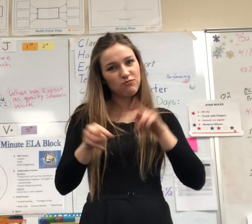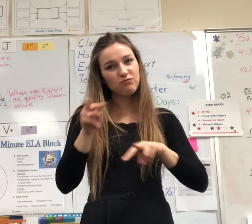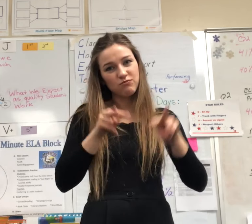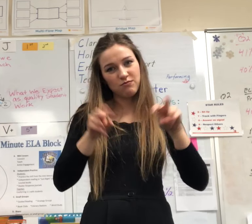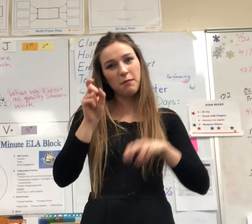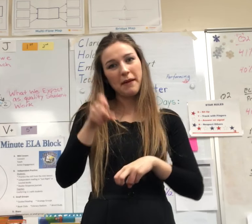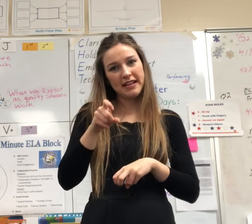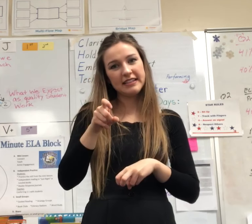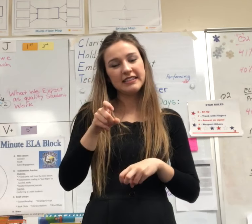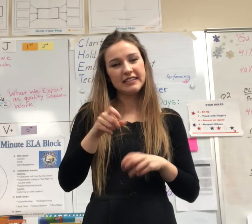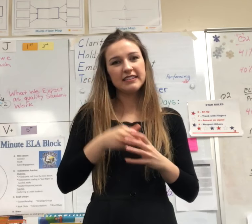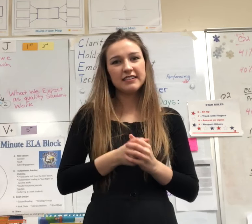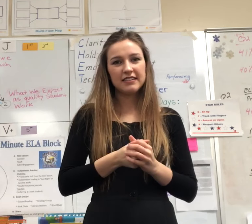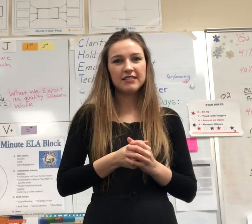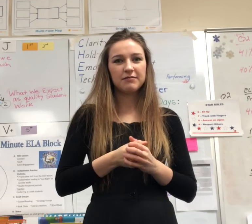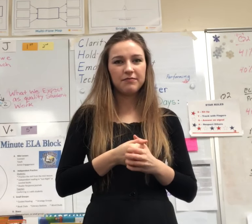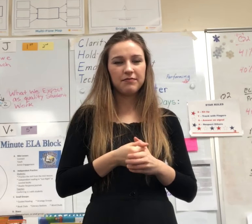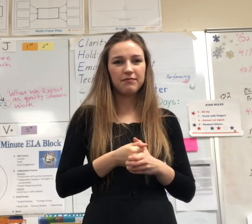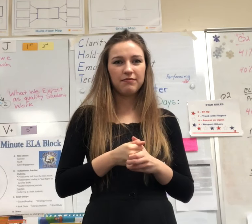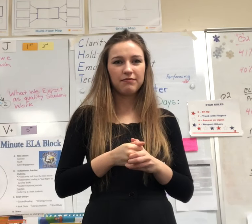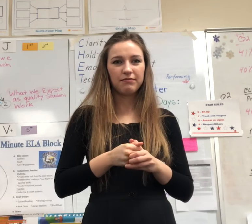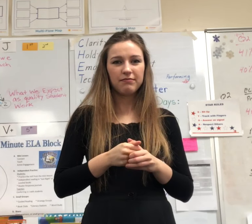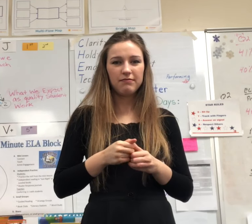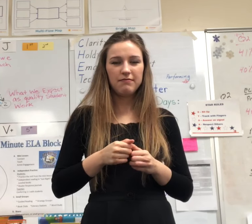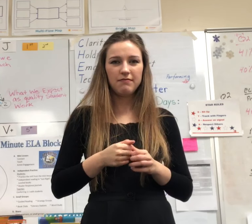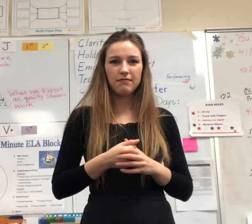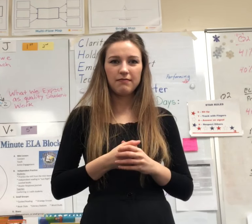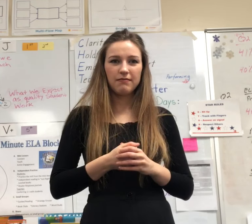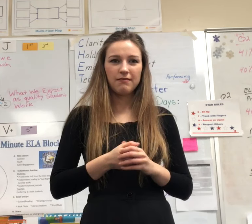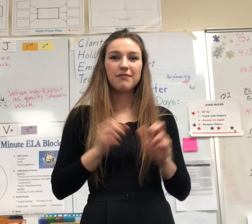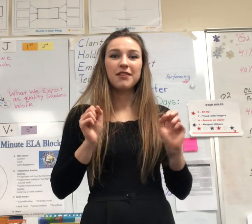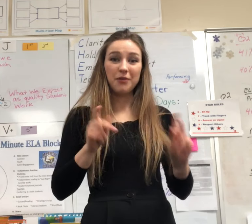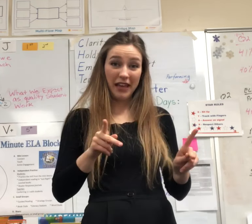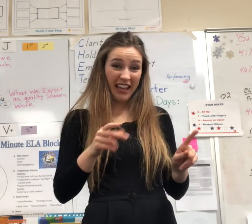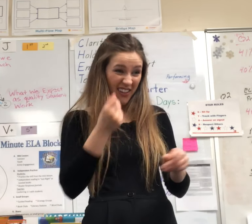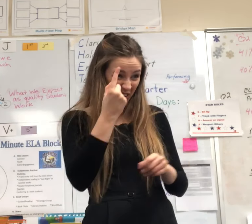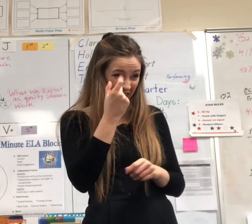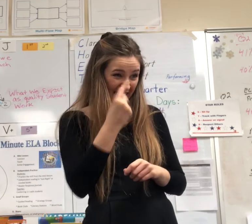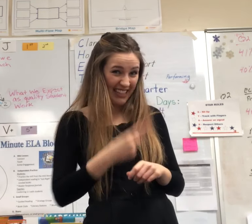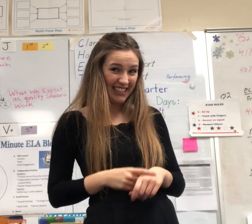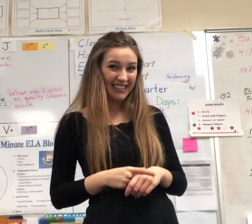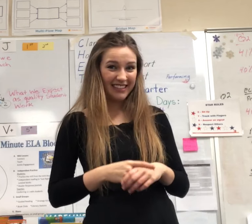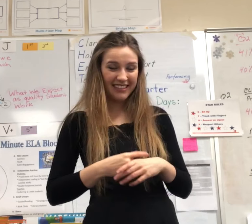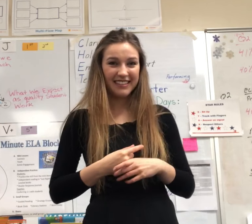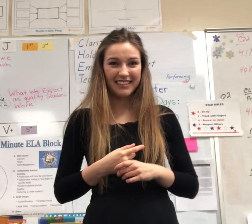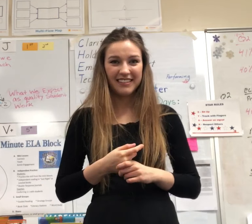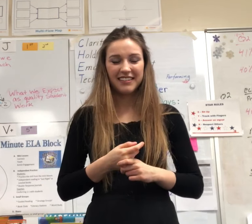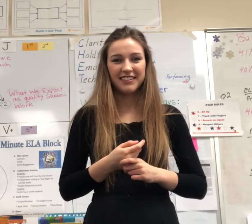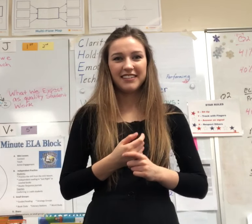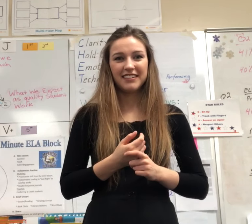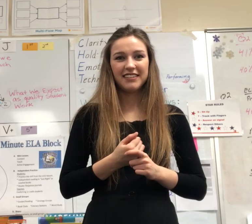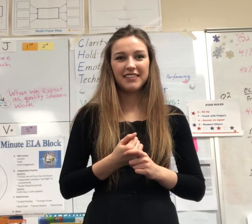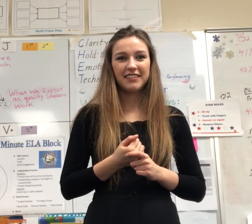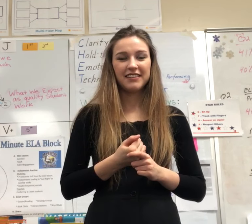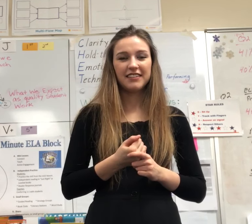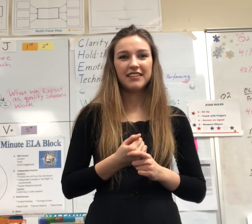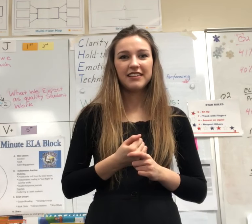20. Okay? Okay? Then you're observing, you're watching, and